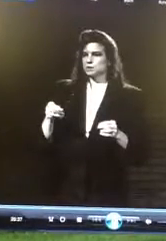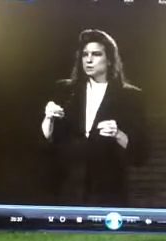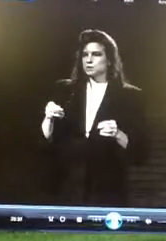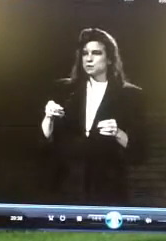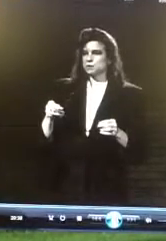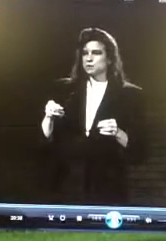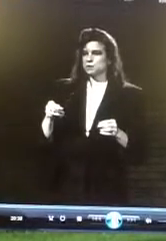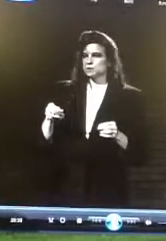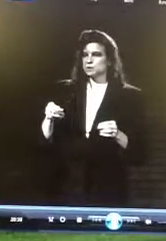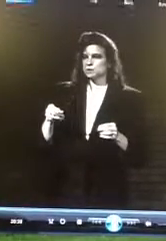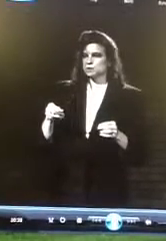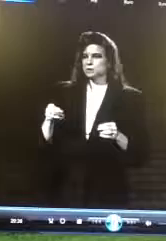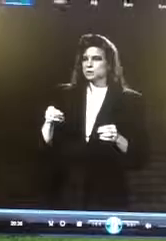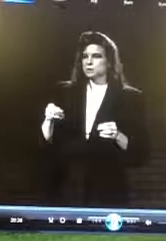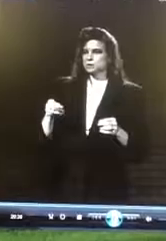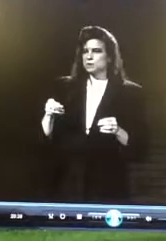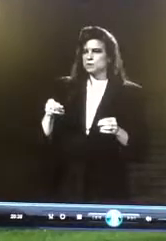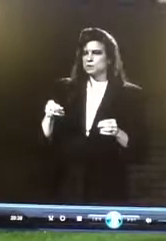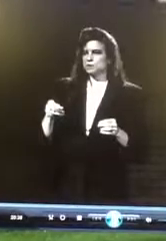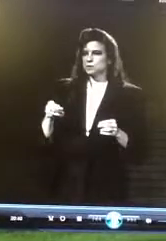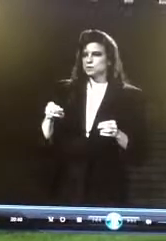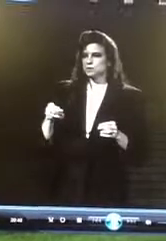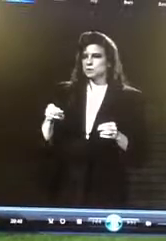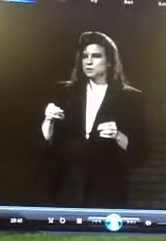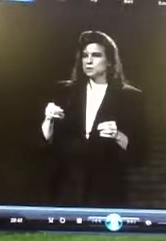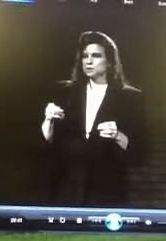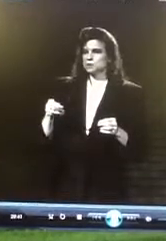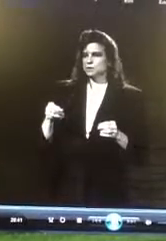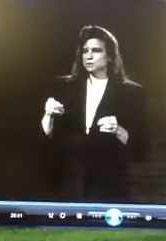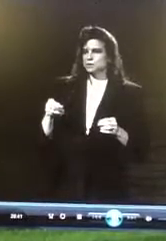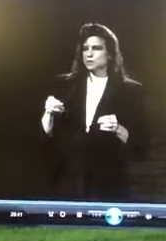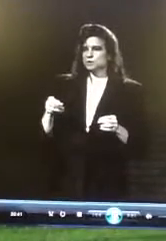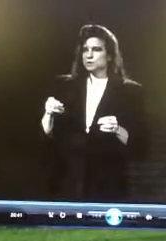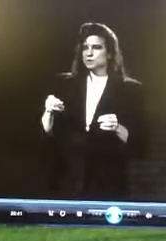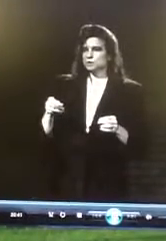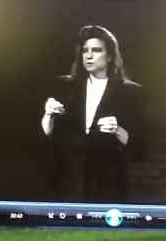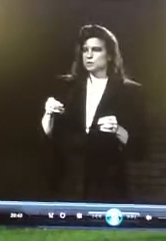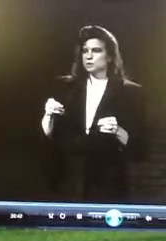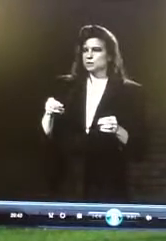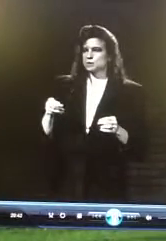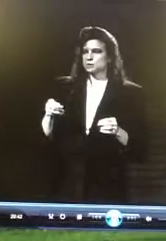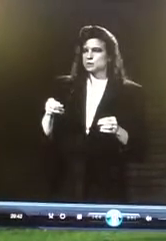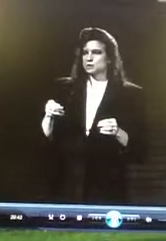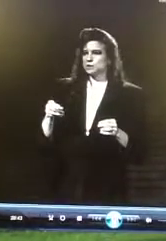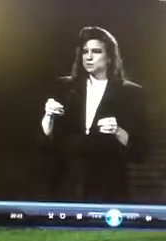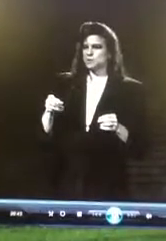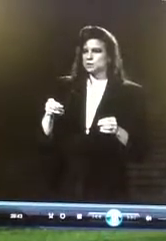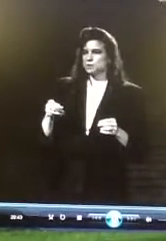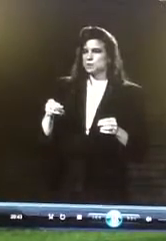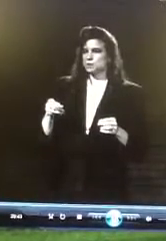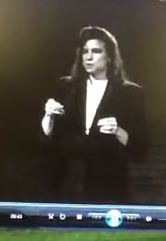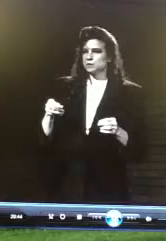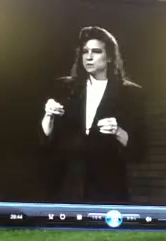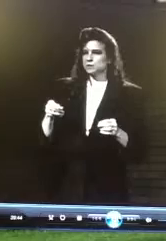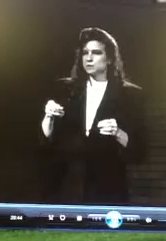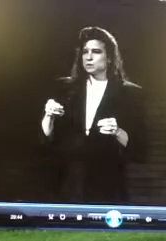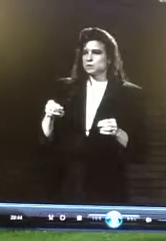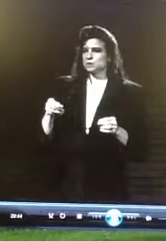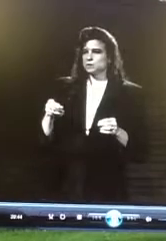One organization might require one type of certificate, while another might require a different kind, and there's no congruency between